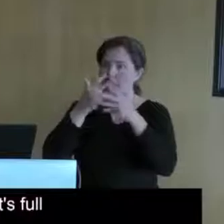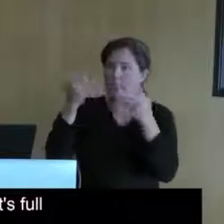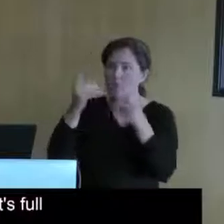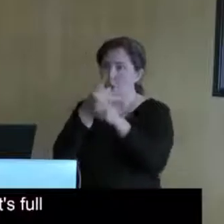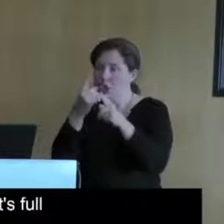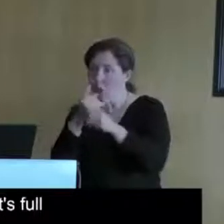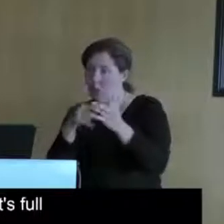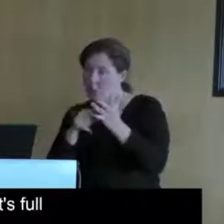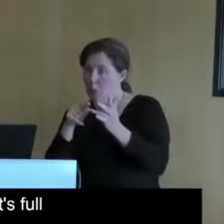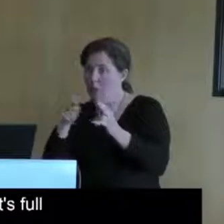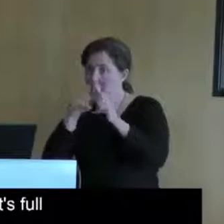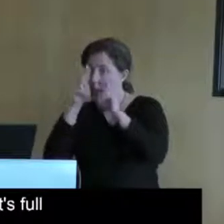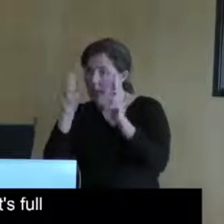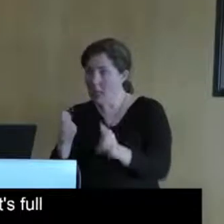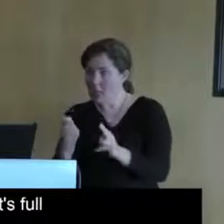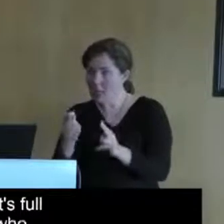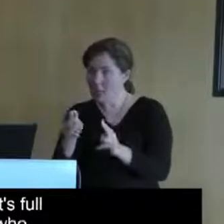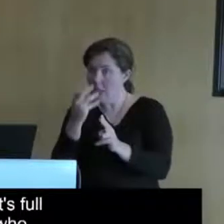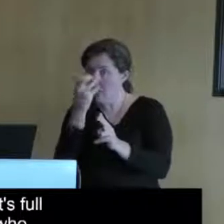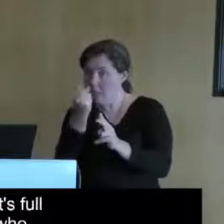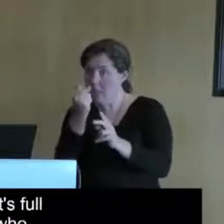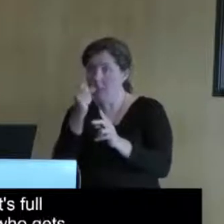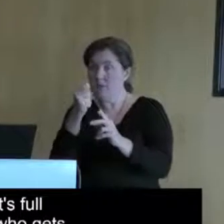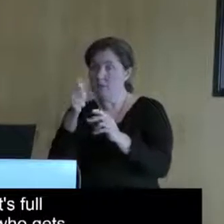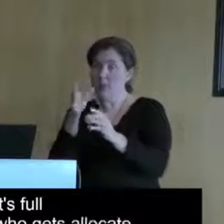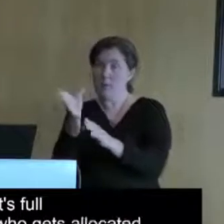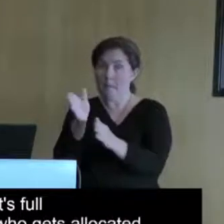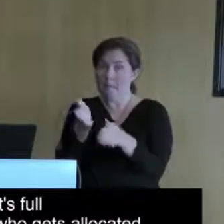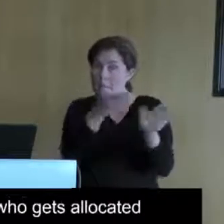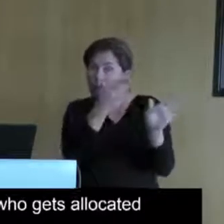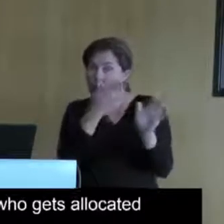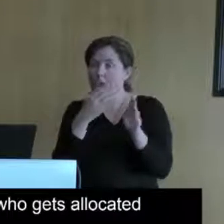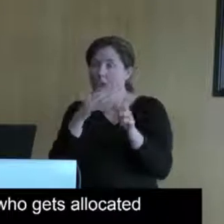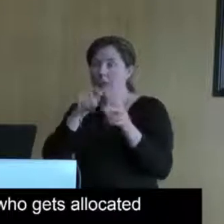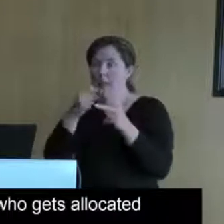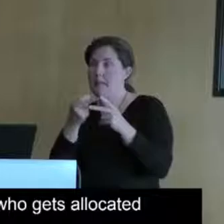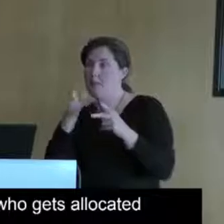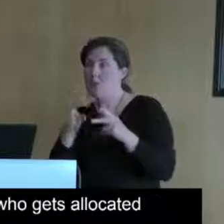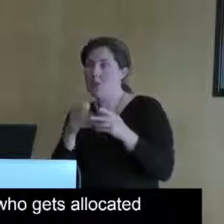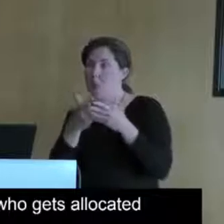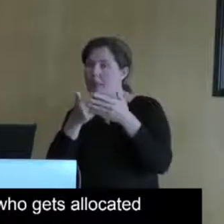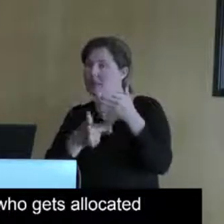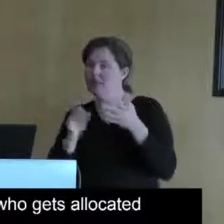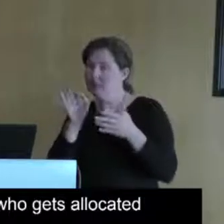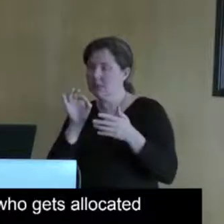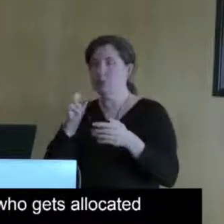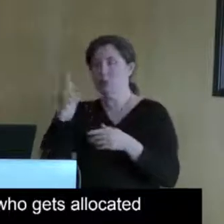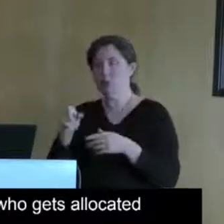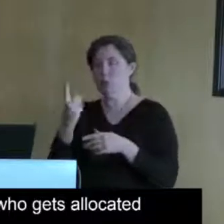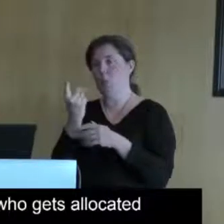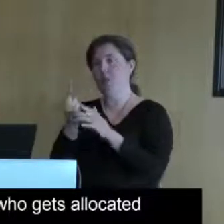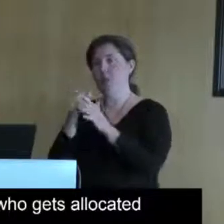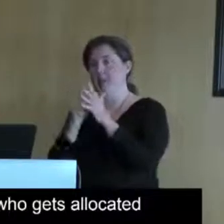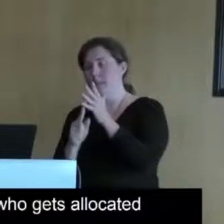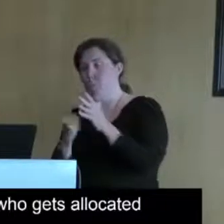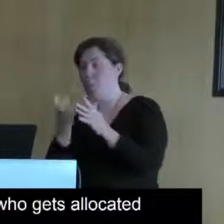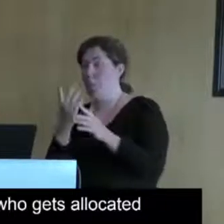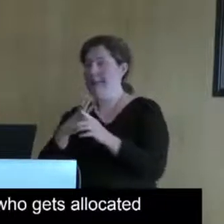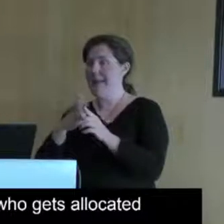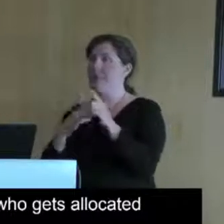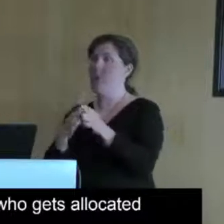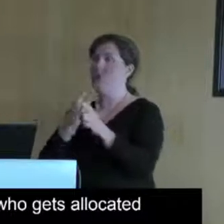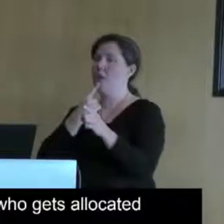want to change the structure of a waiting list or a register. It's actually the supply, if it's full or